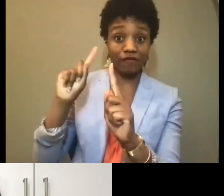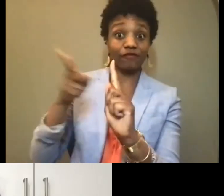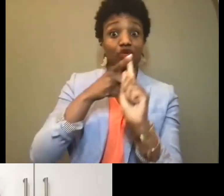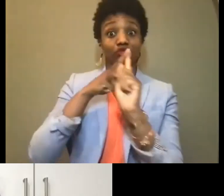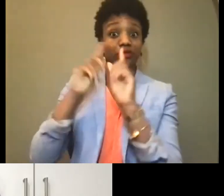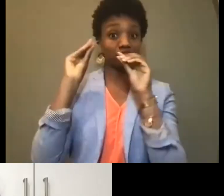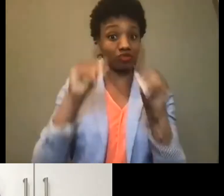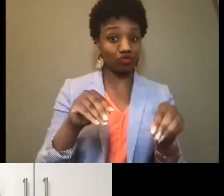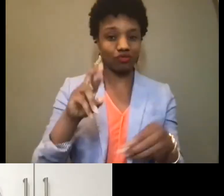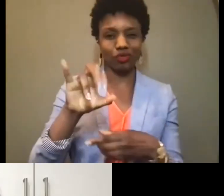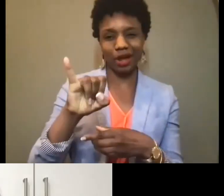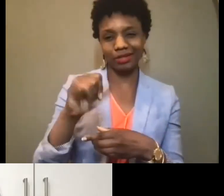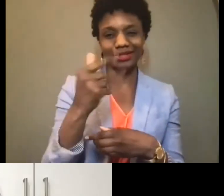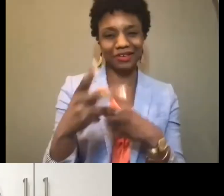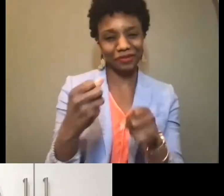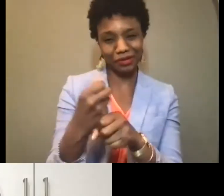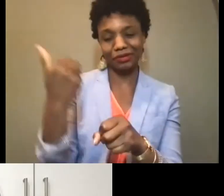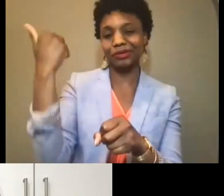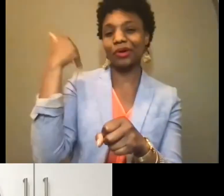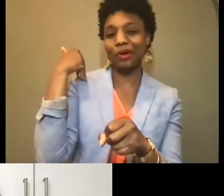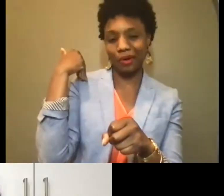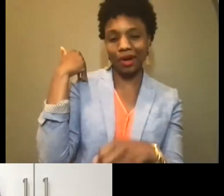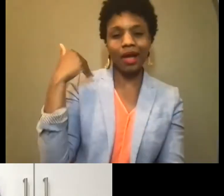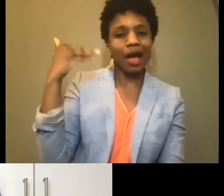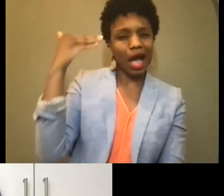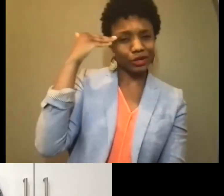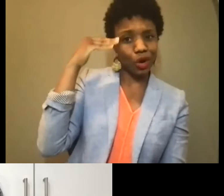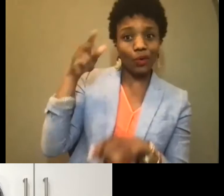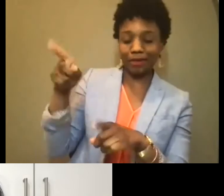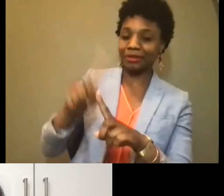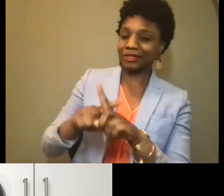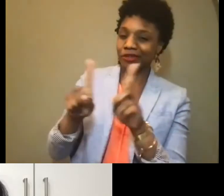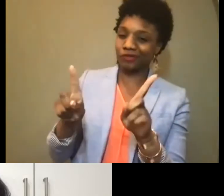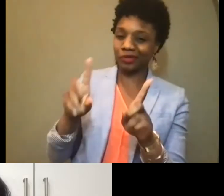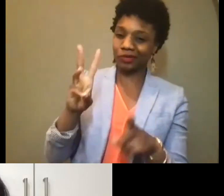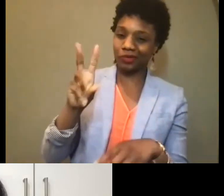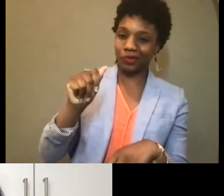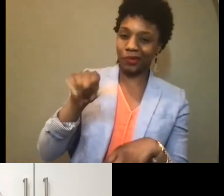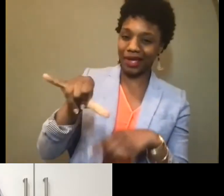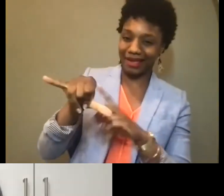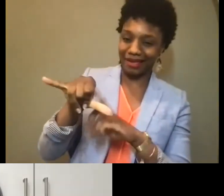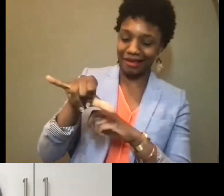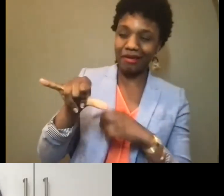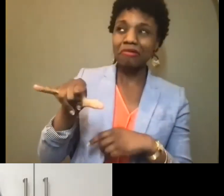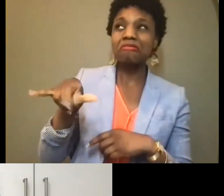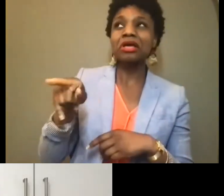several years ago, and I know him in a different way from being a communication access